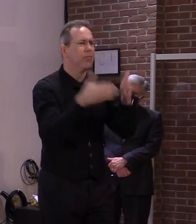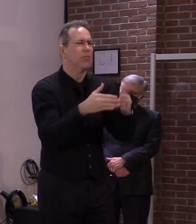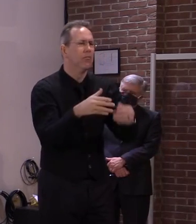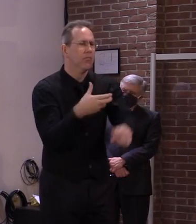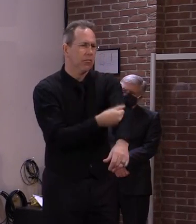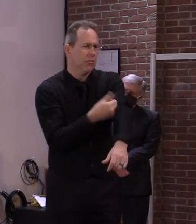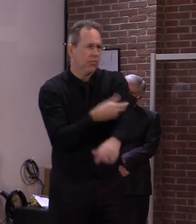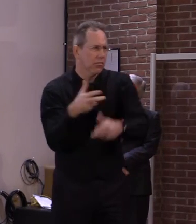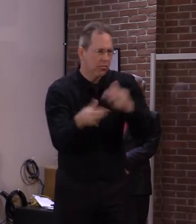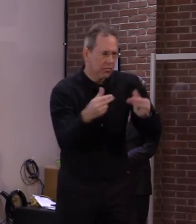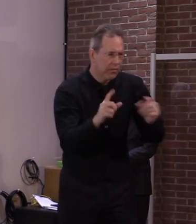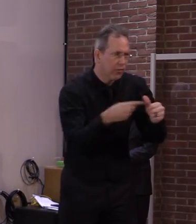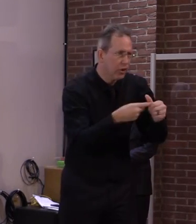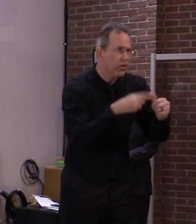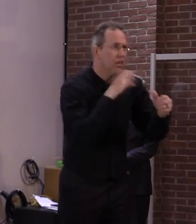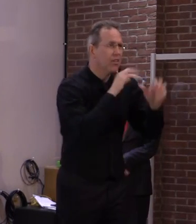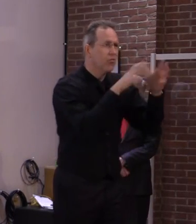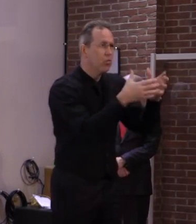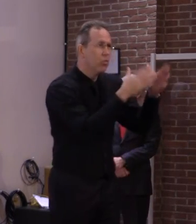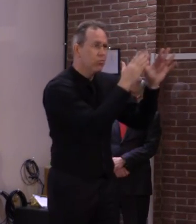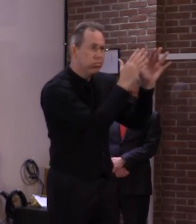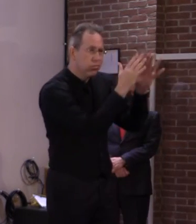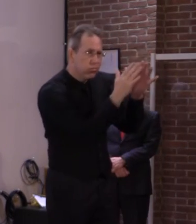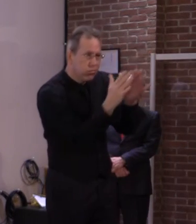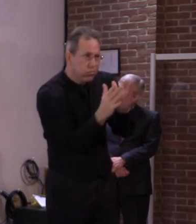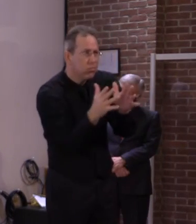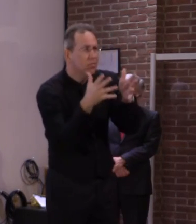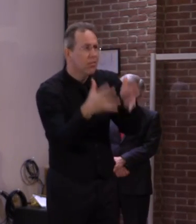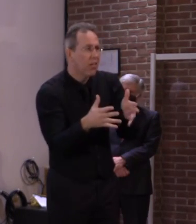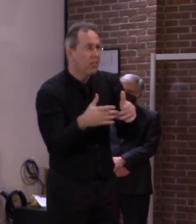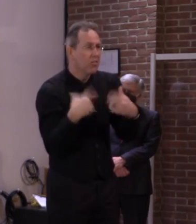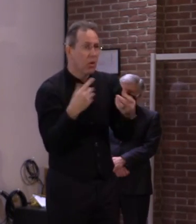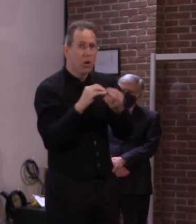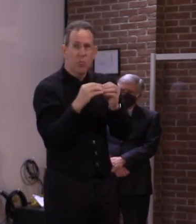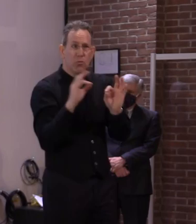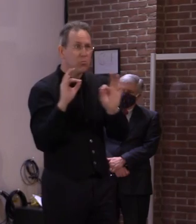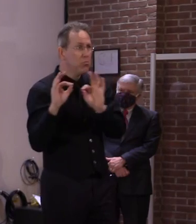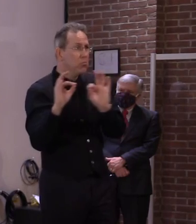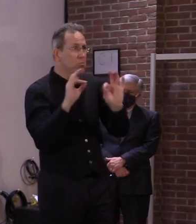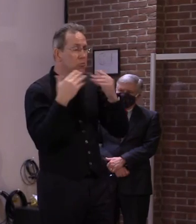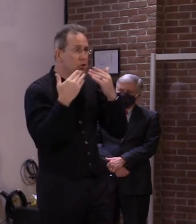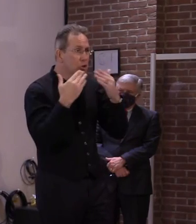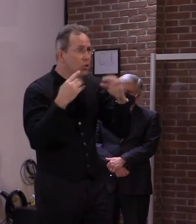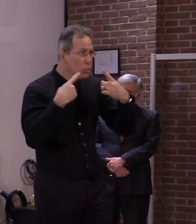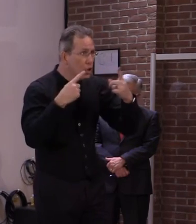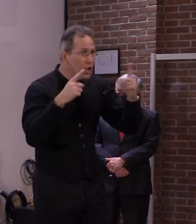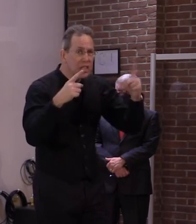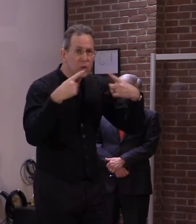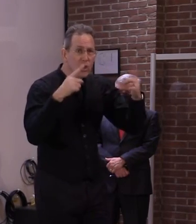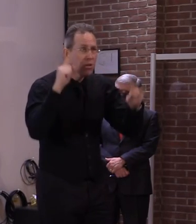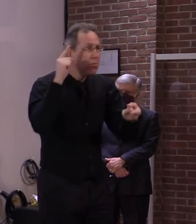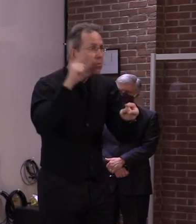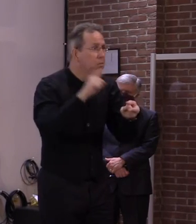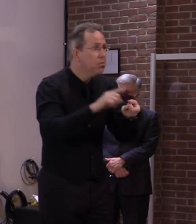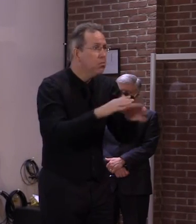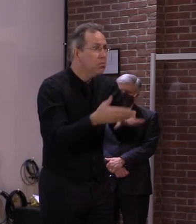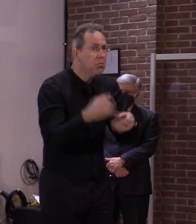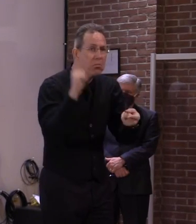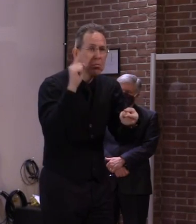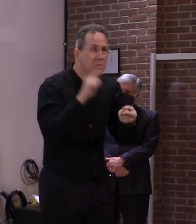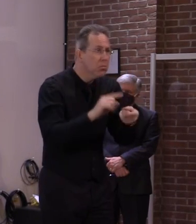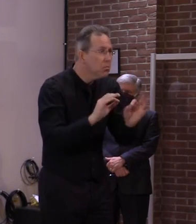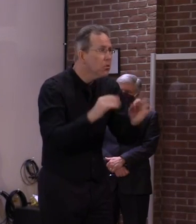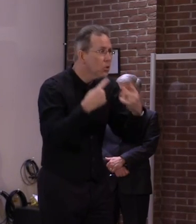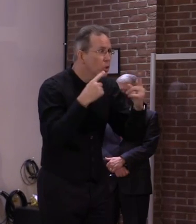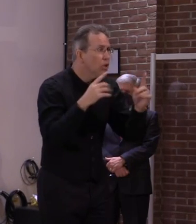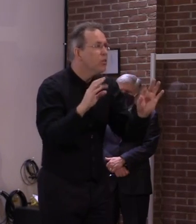so thus far, by the data, it appears to be working. So we're going to continue down this path and trying to get to